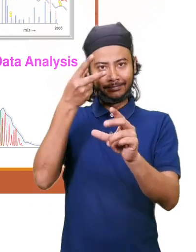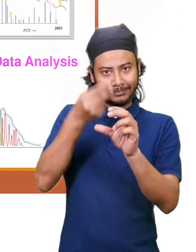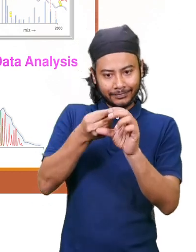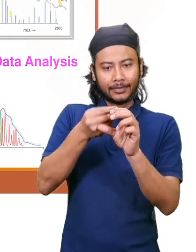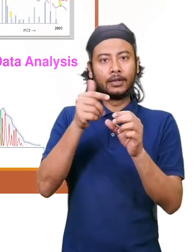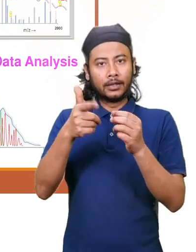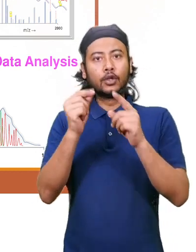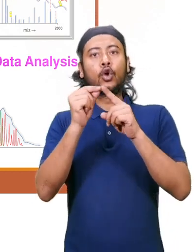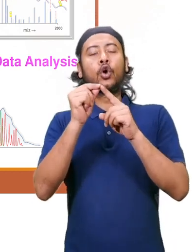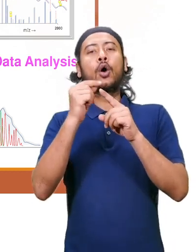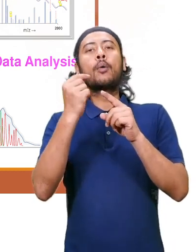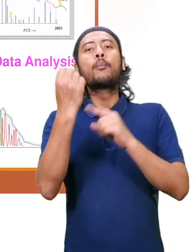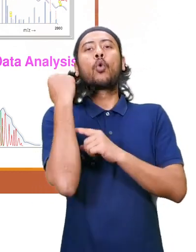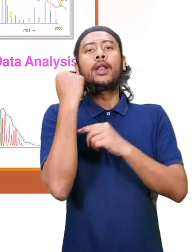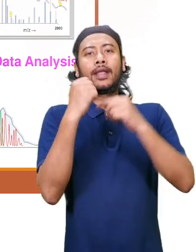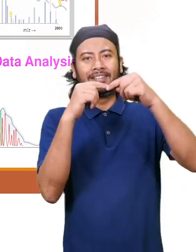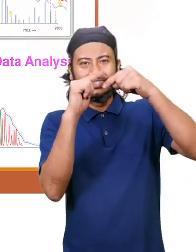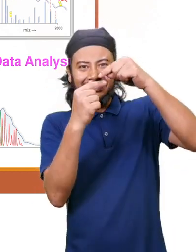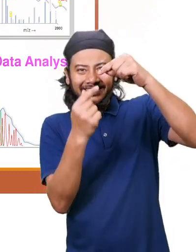as trypsin